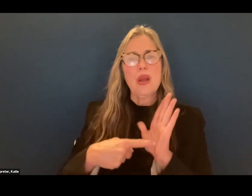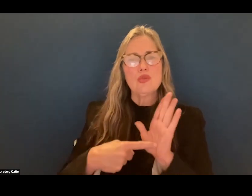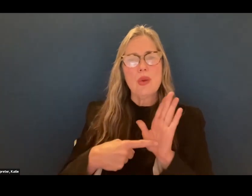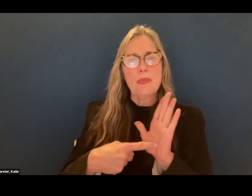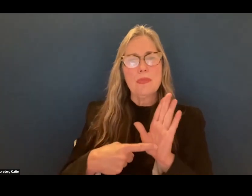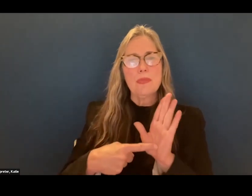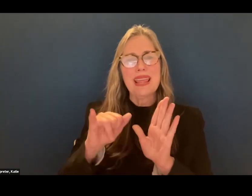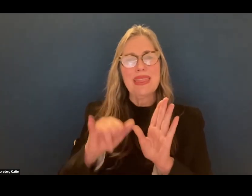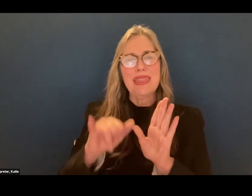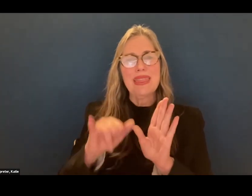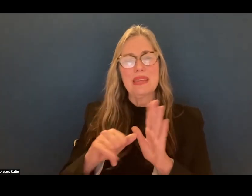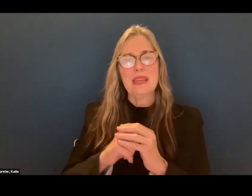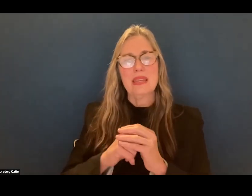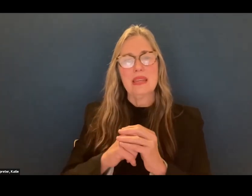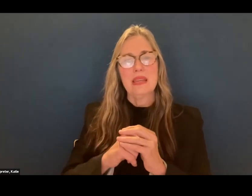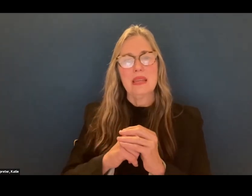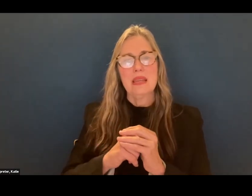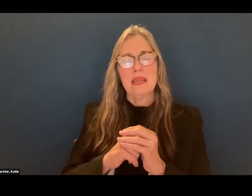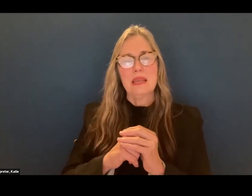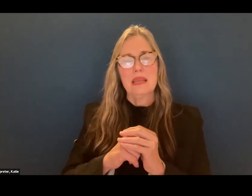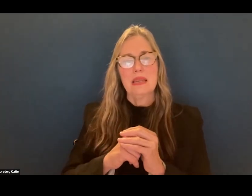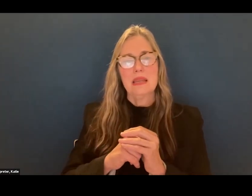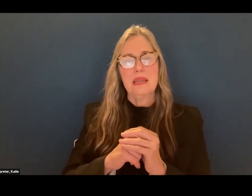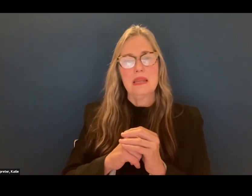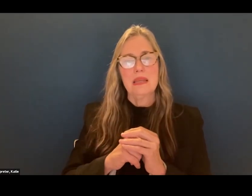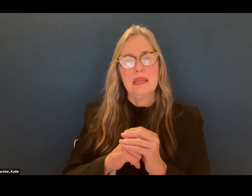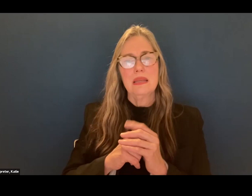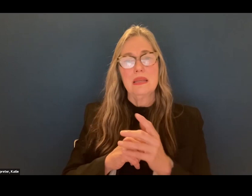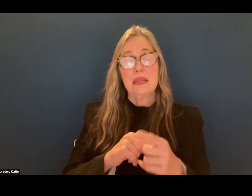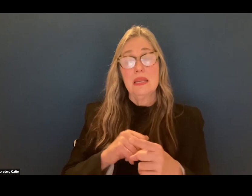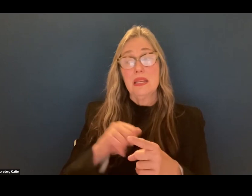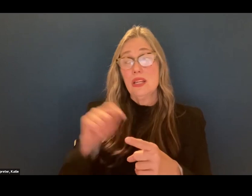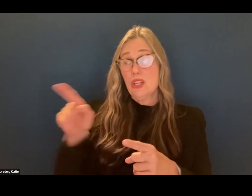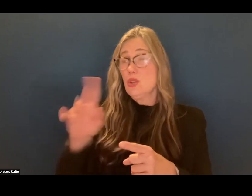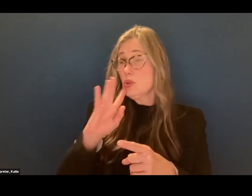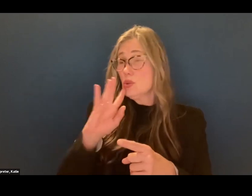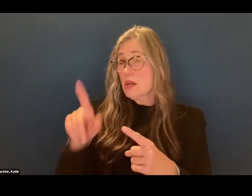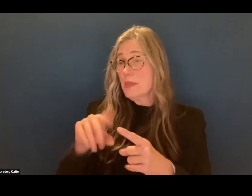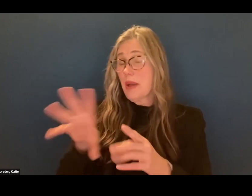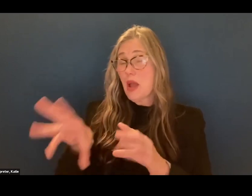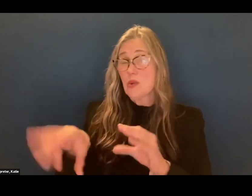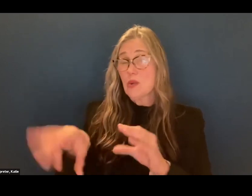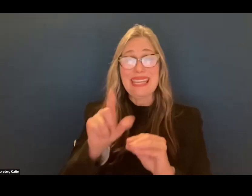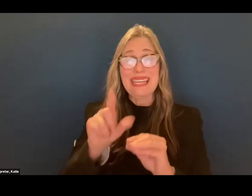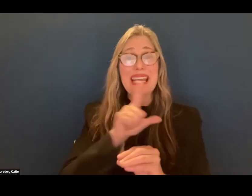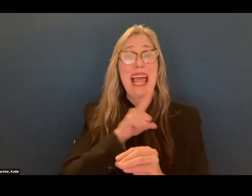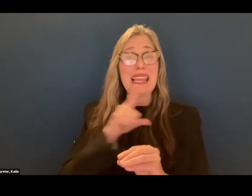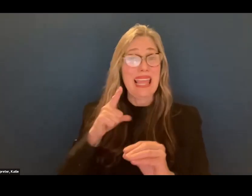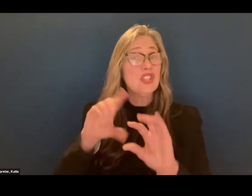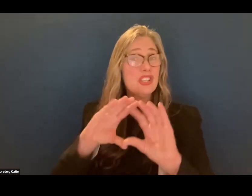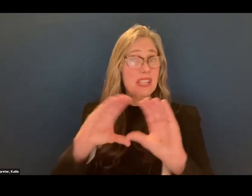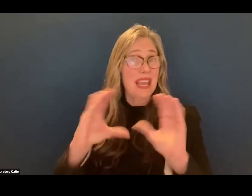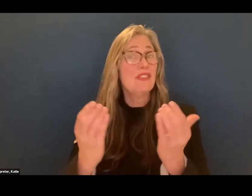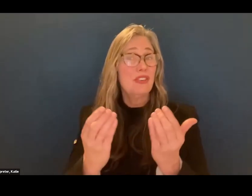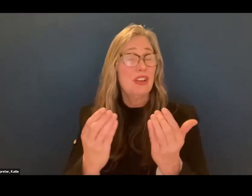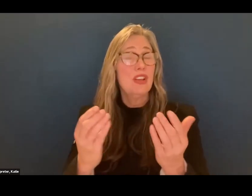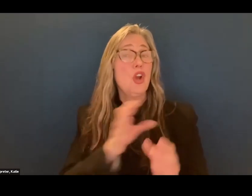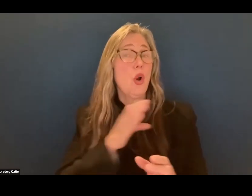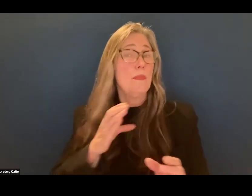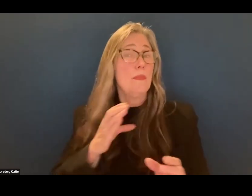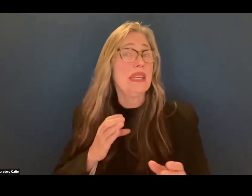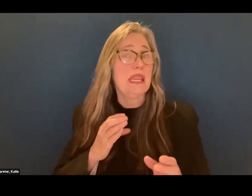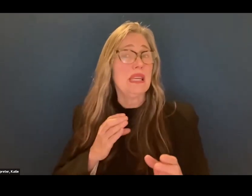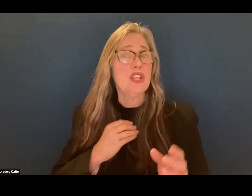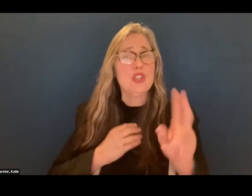need to include one. I'm almost tempted, I think you talked about this, Superintendent, about adding a legislative committee so that we can look at different things.